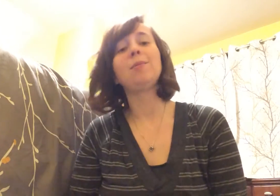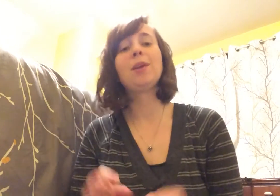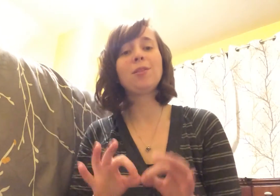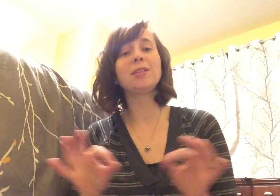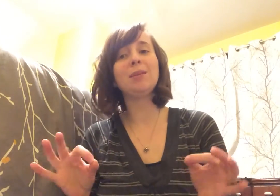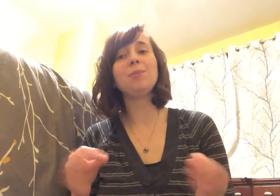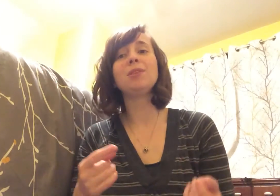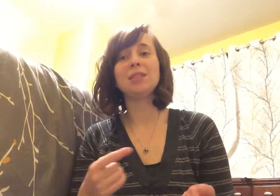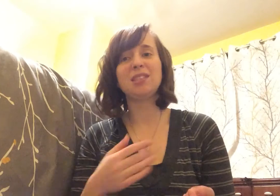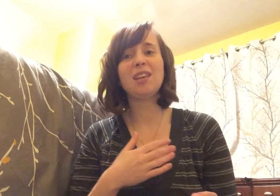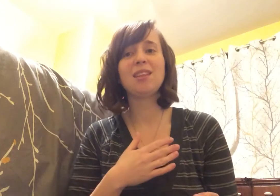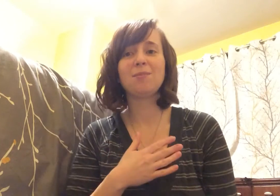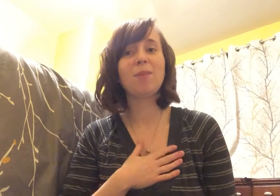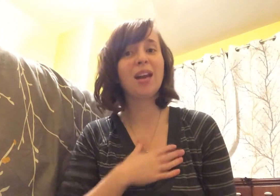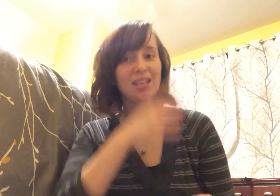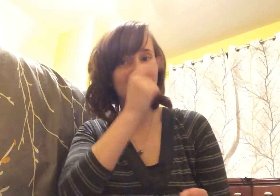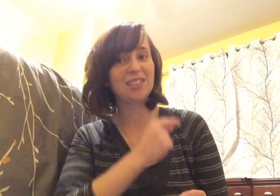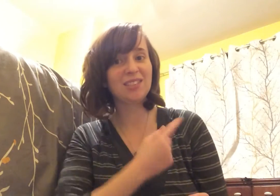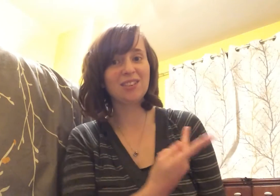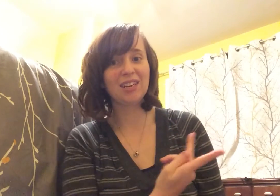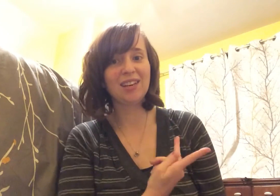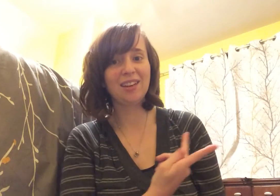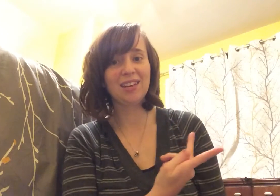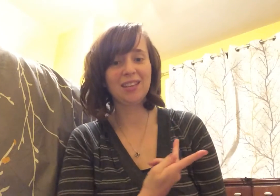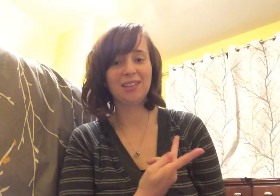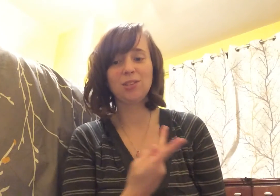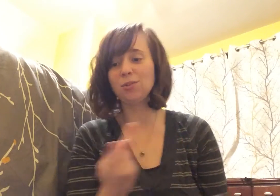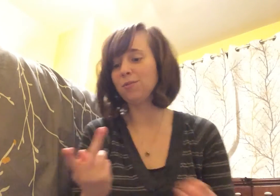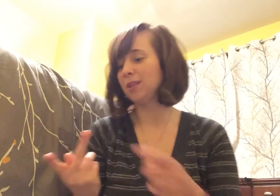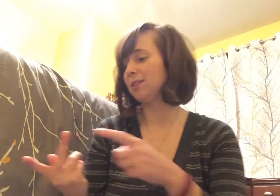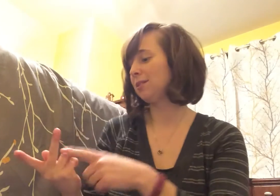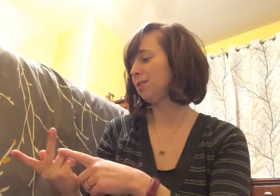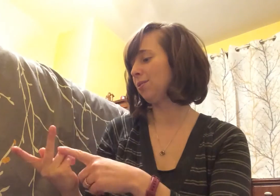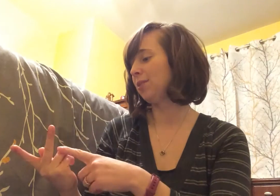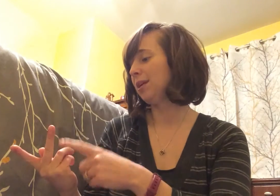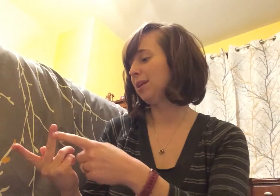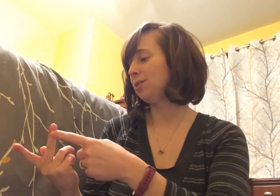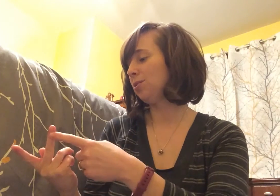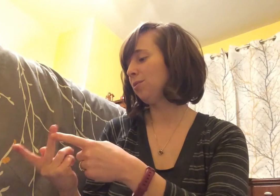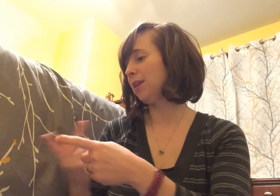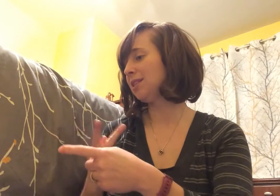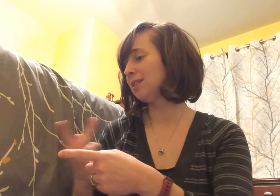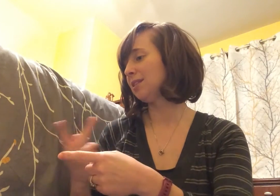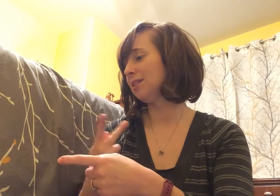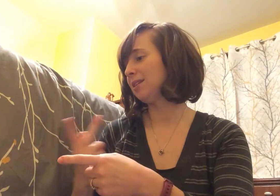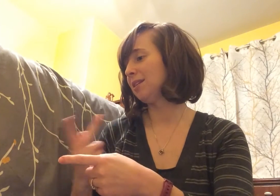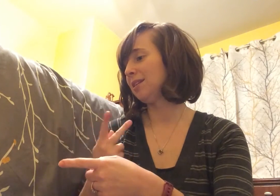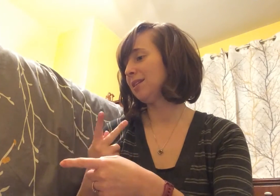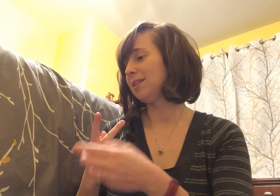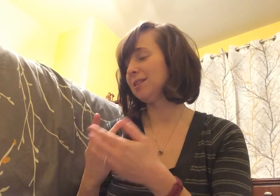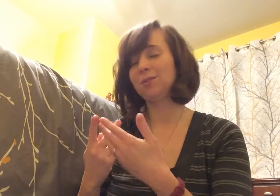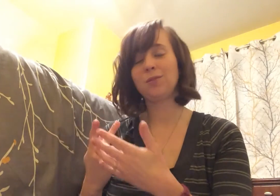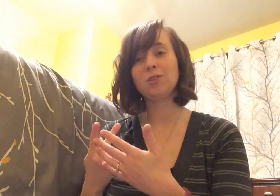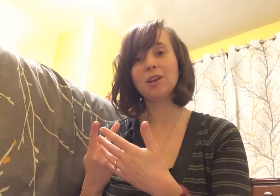Another example, you can say that my sister and I, like the two of us. So two of us. So if you're talking